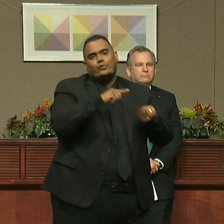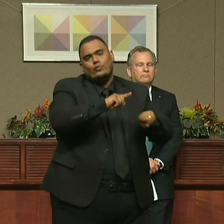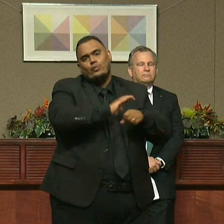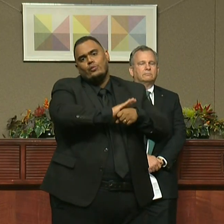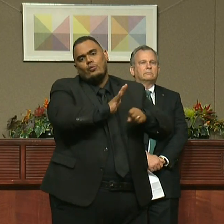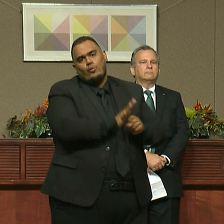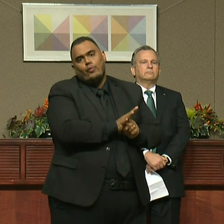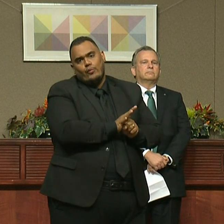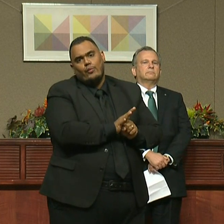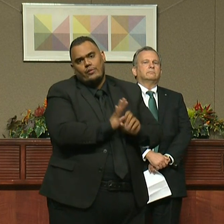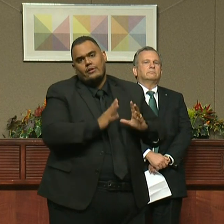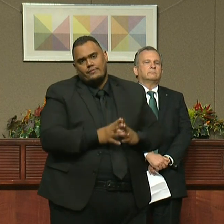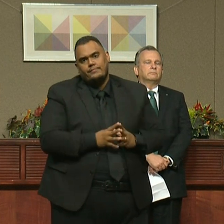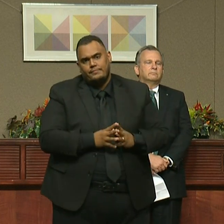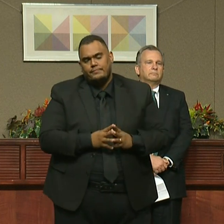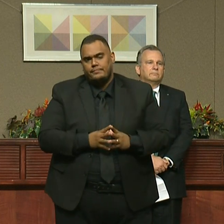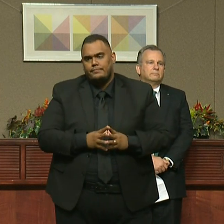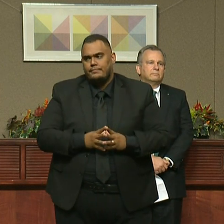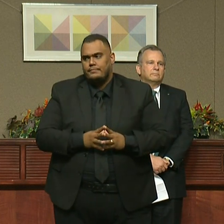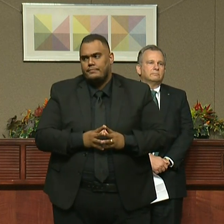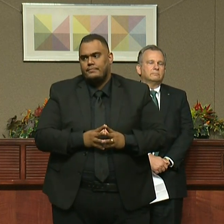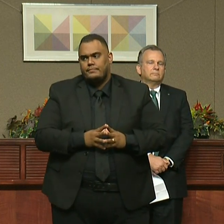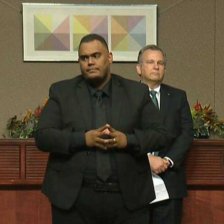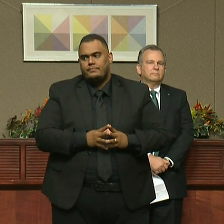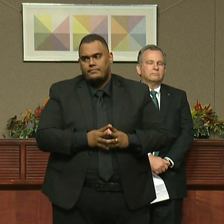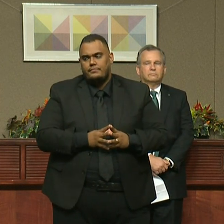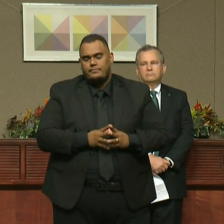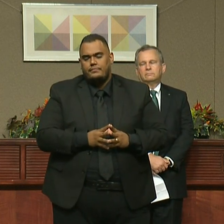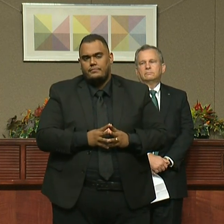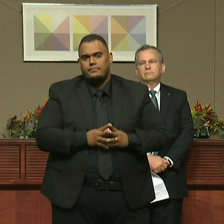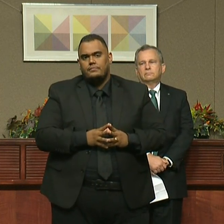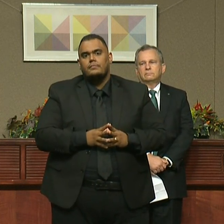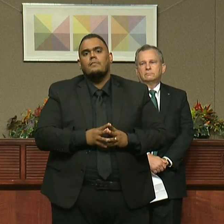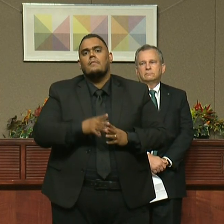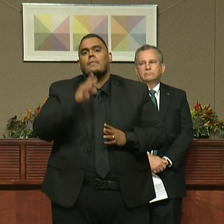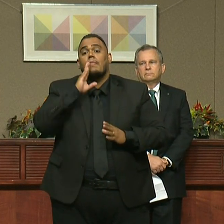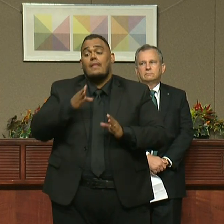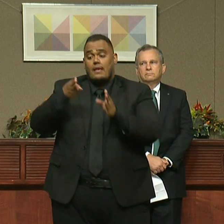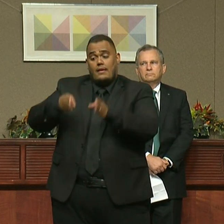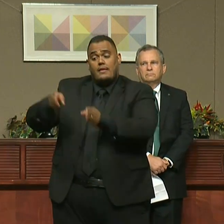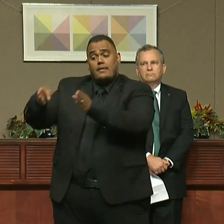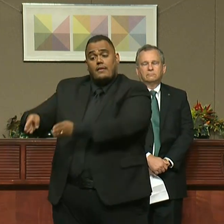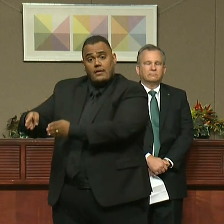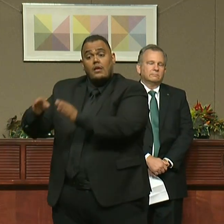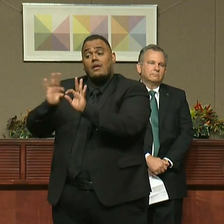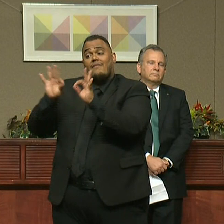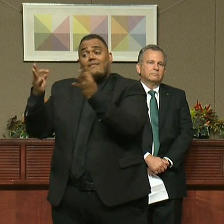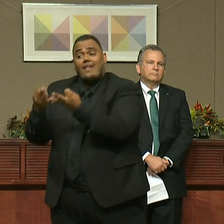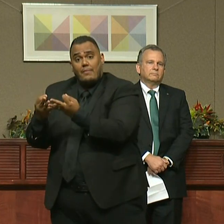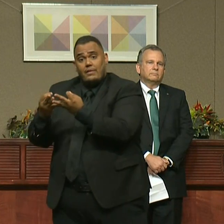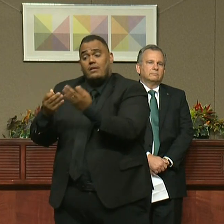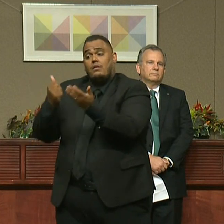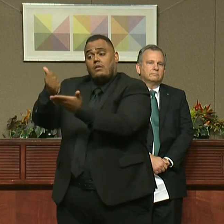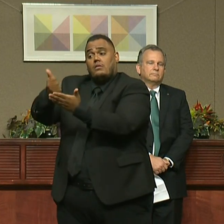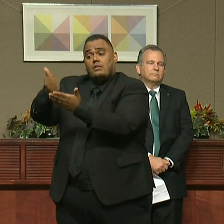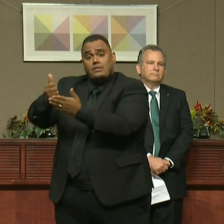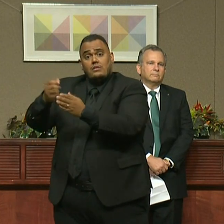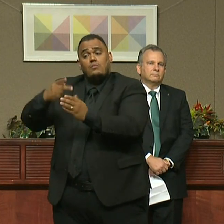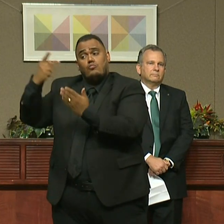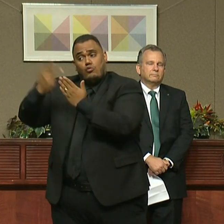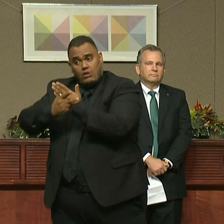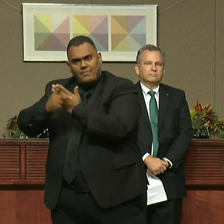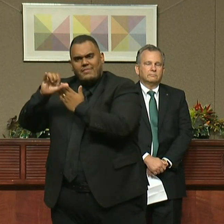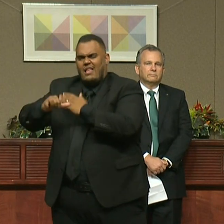related to COVID-19. The individual and family assistance programs for residents provide a one-time payment